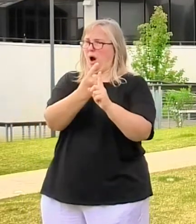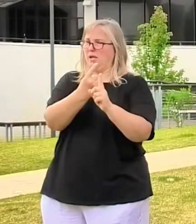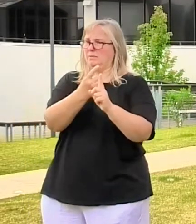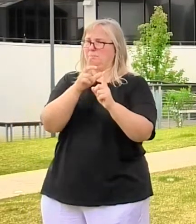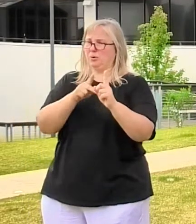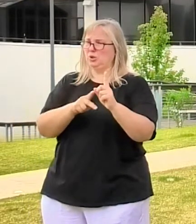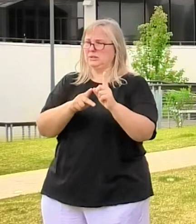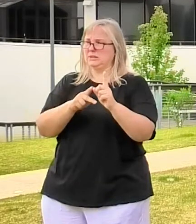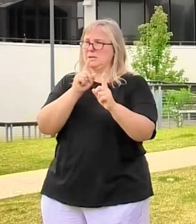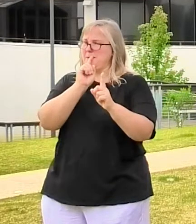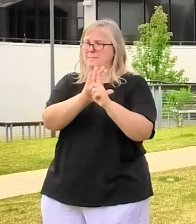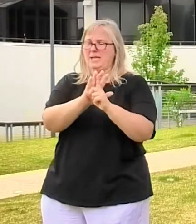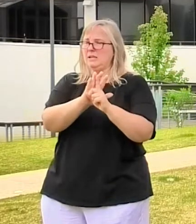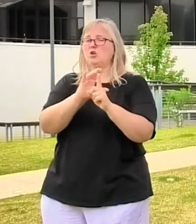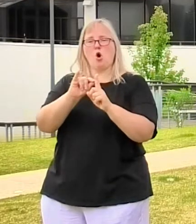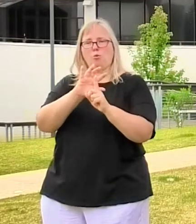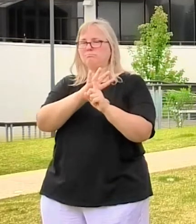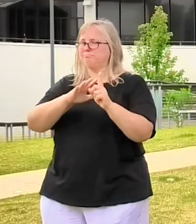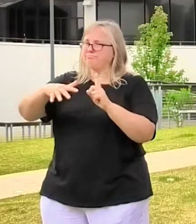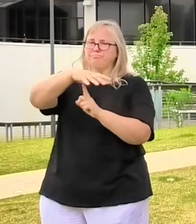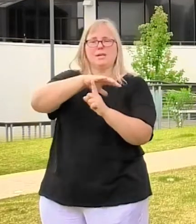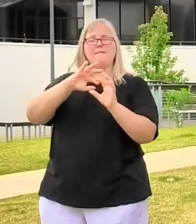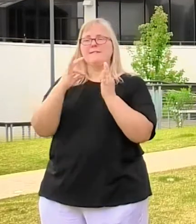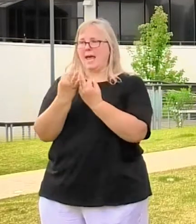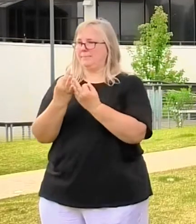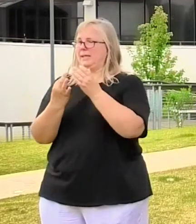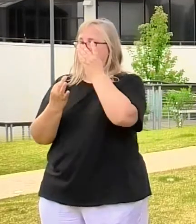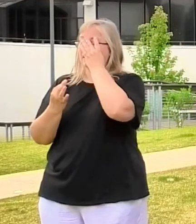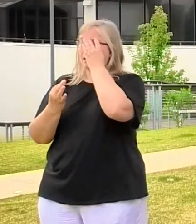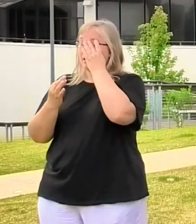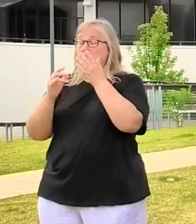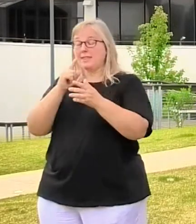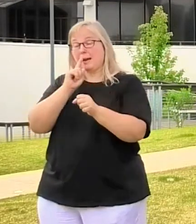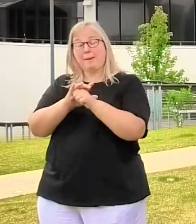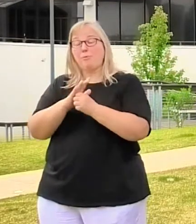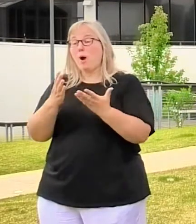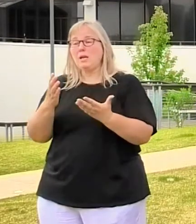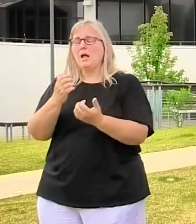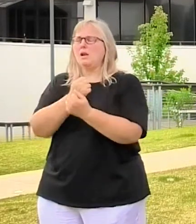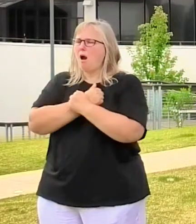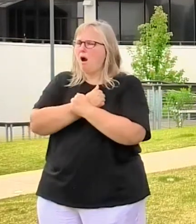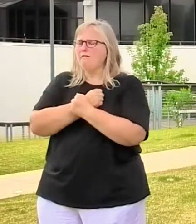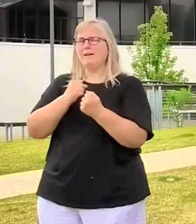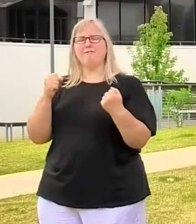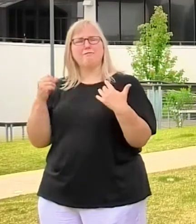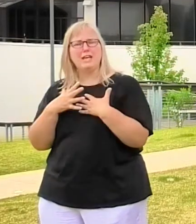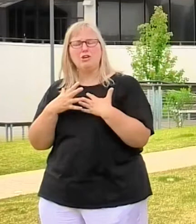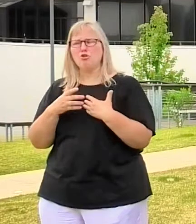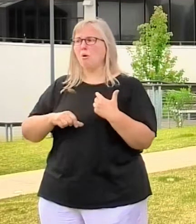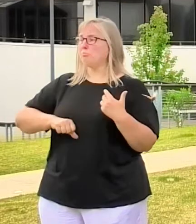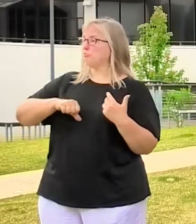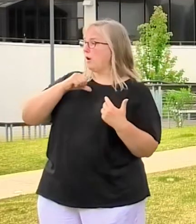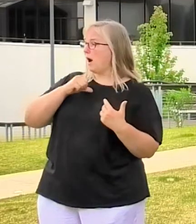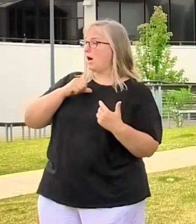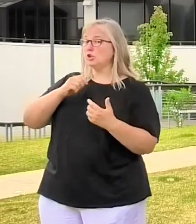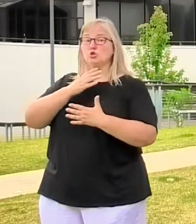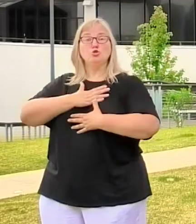commitment of love, of fear, of pride, joy,